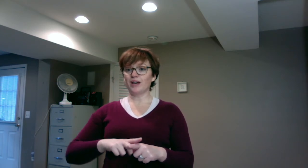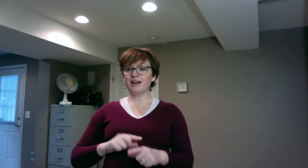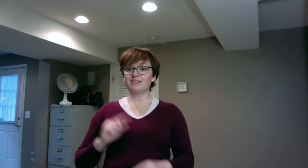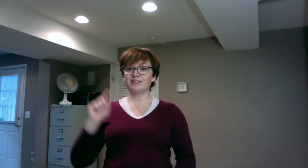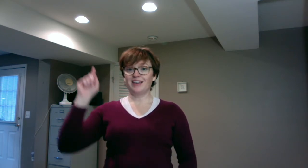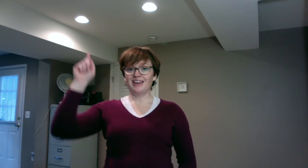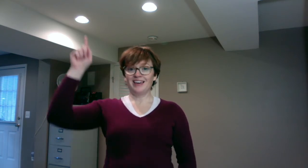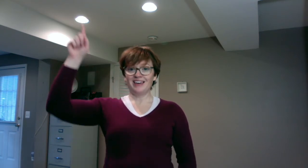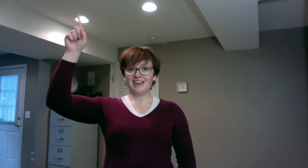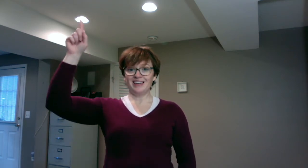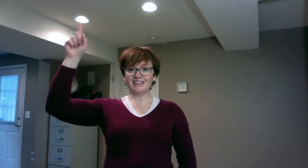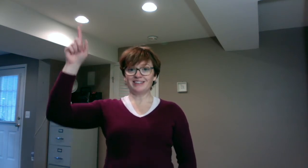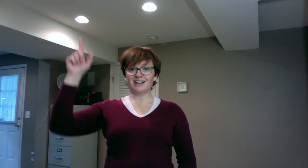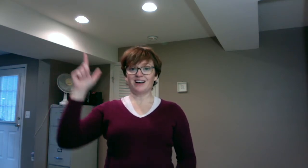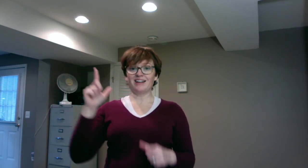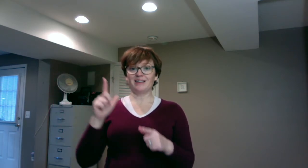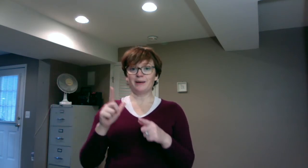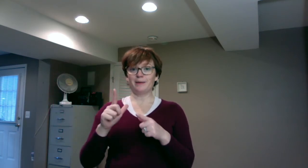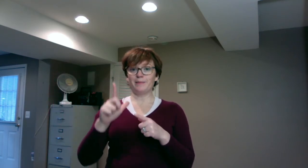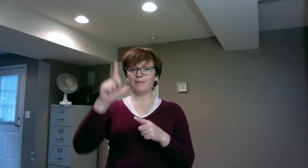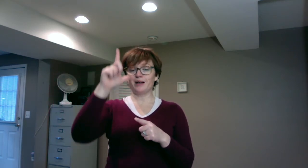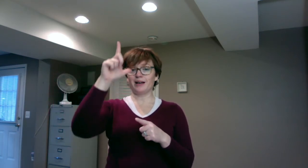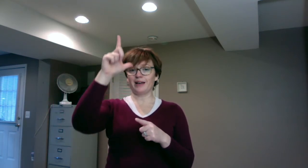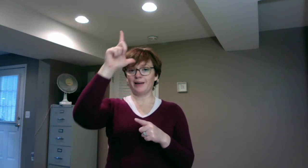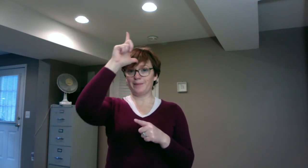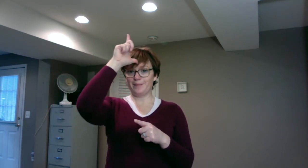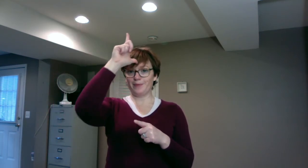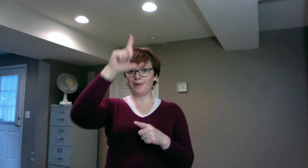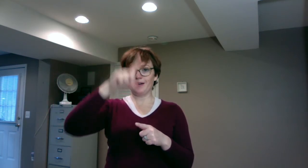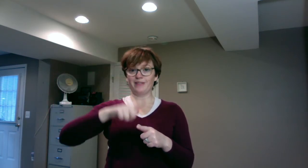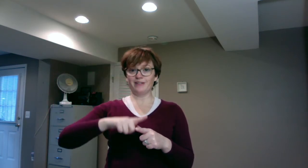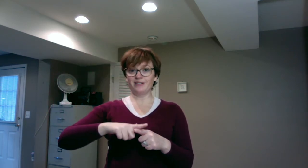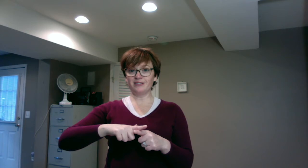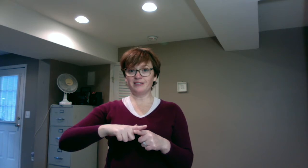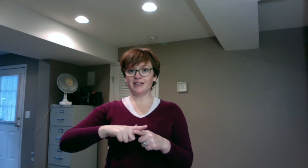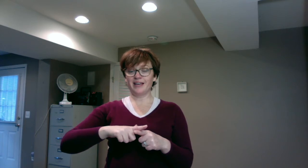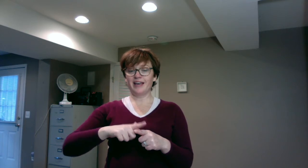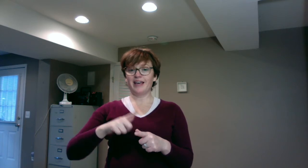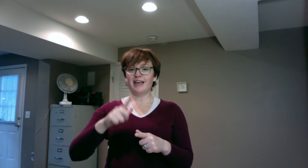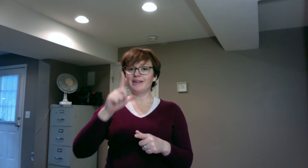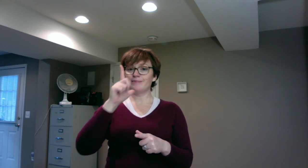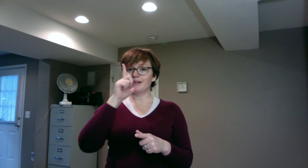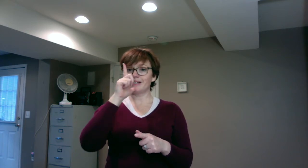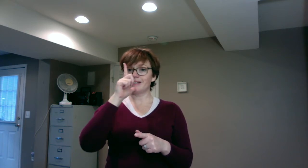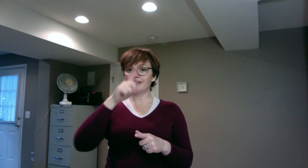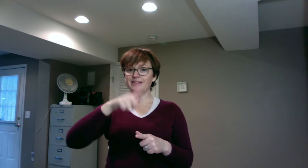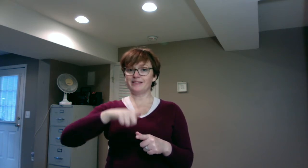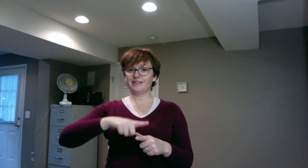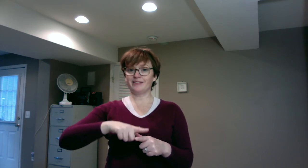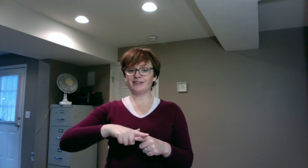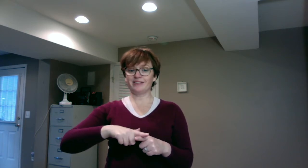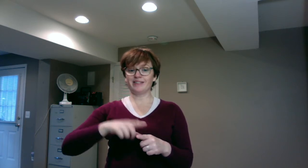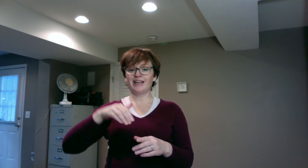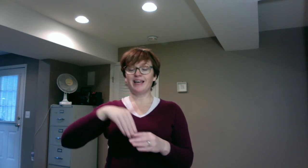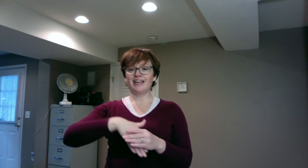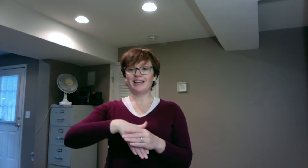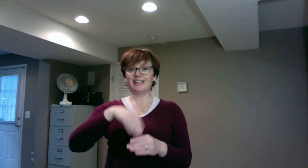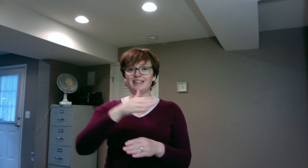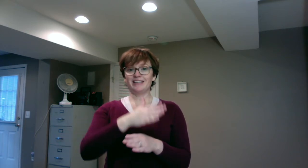that's, he's got my brothers and my sisters in